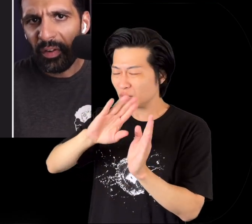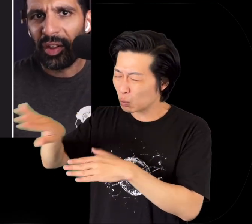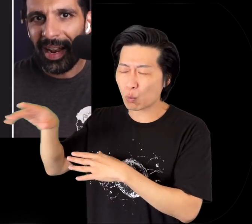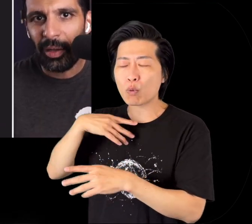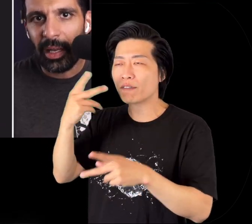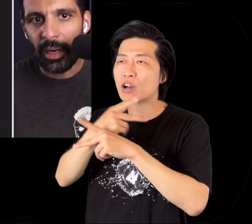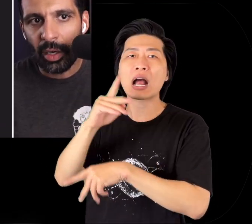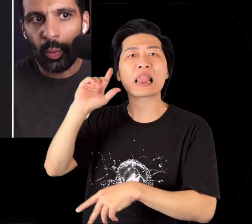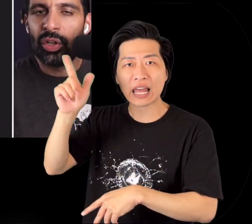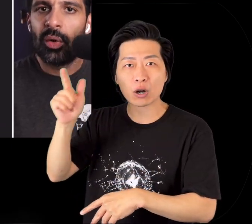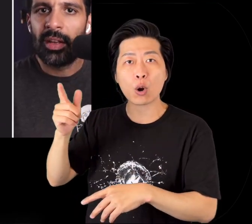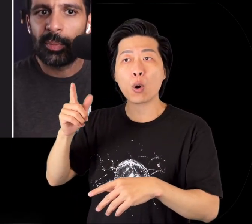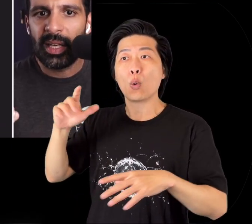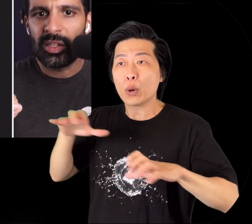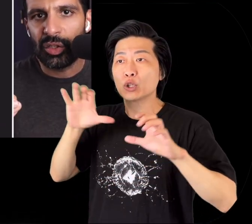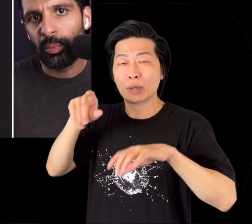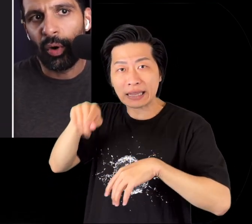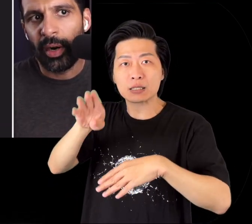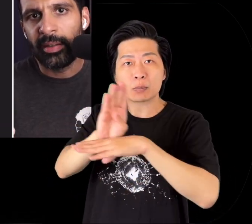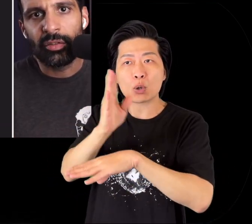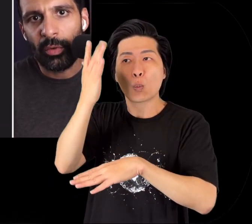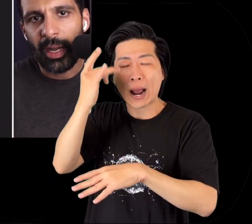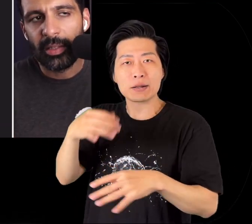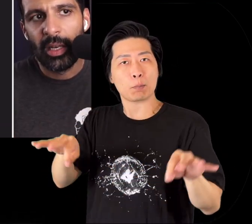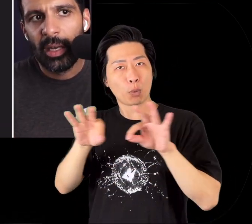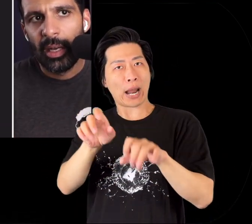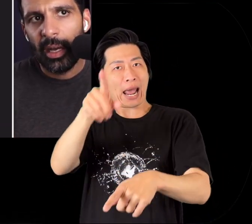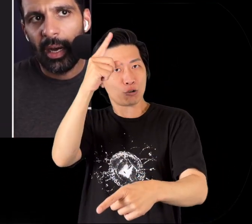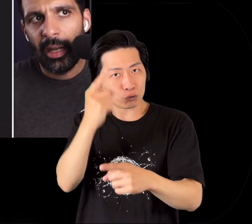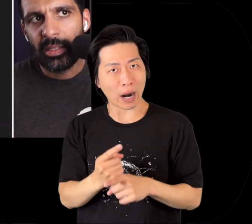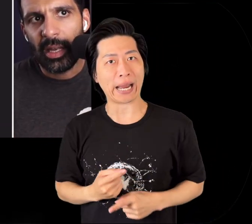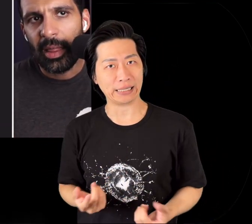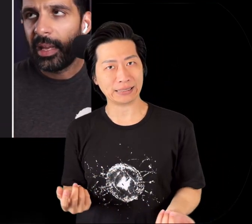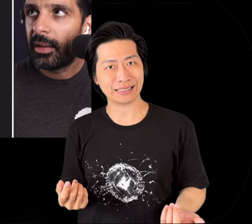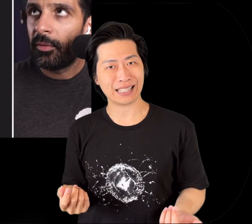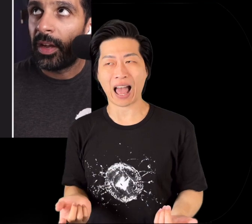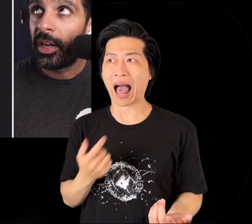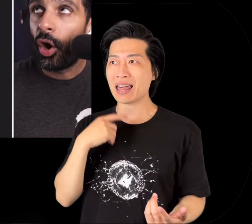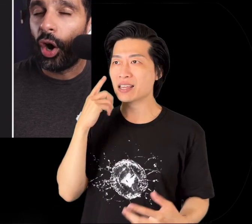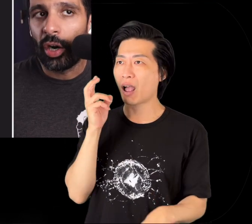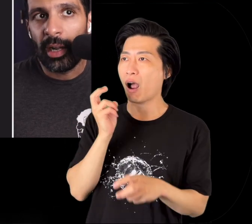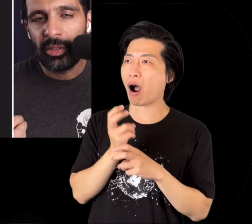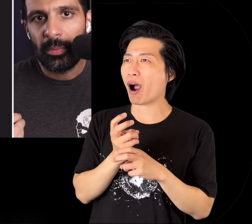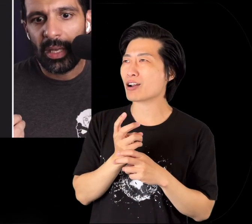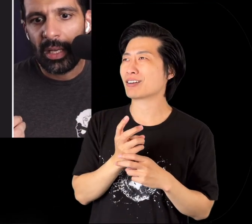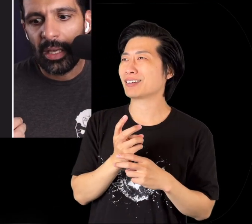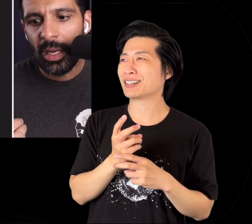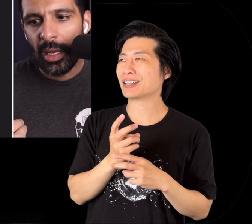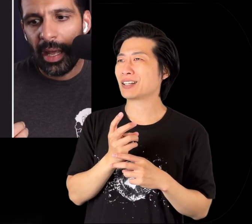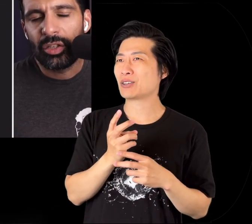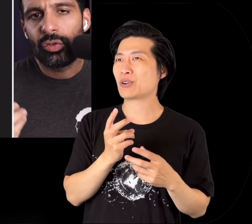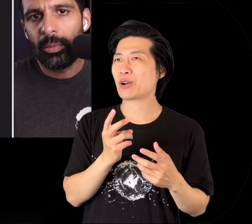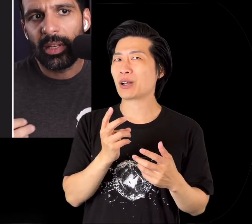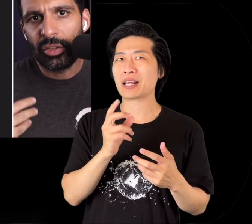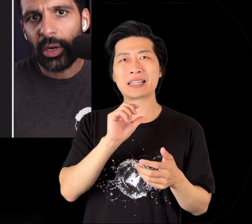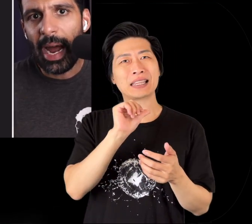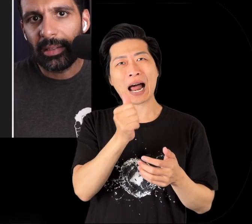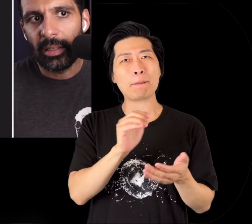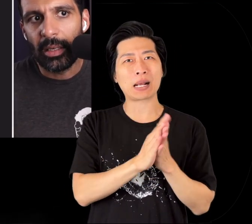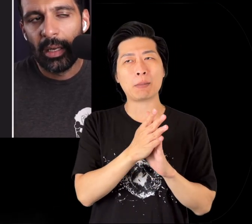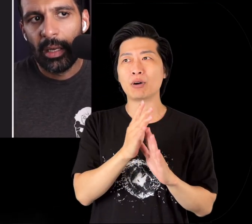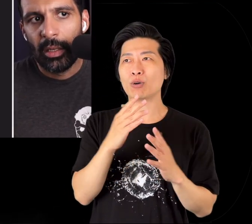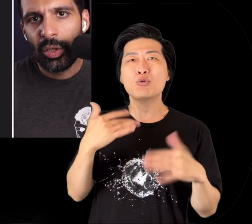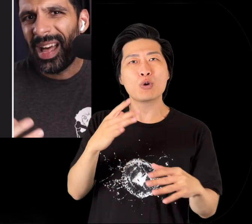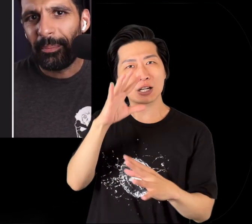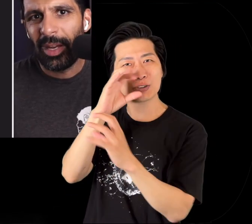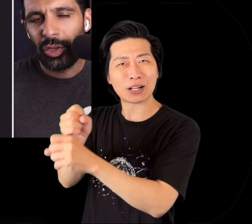we'll figure that out later. We're doing this because it's important and it's right. It's, I think, very hard not to be extremely